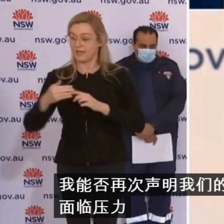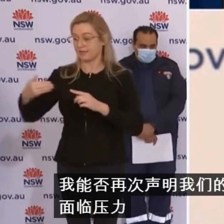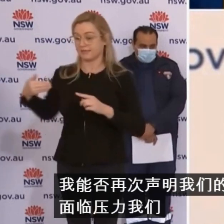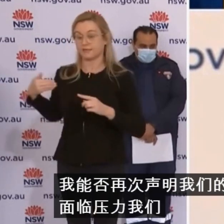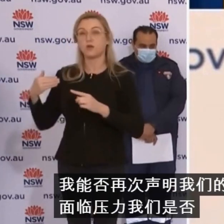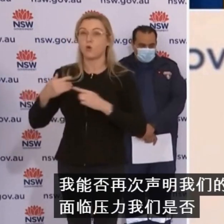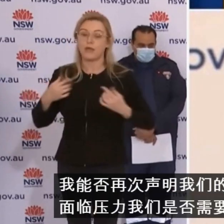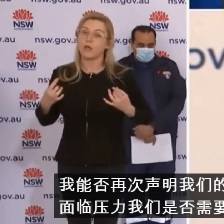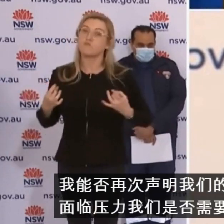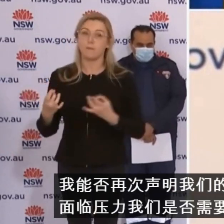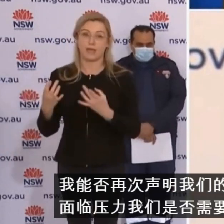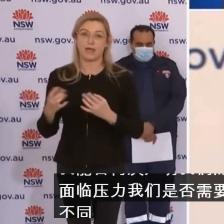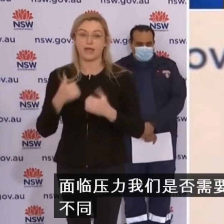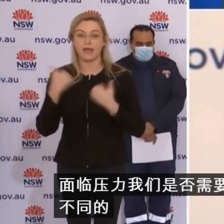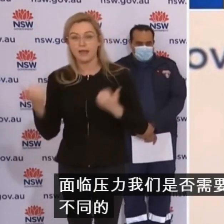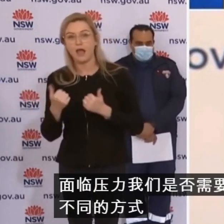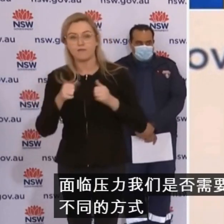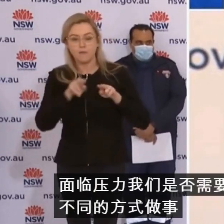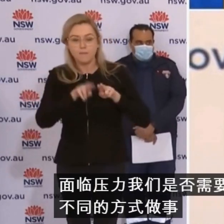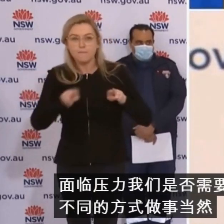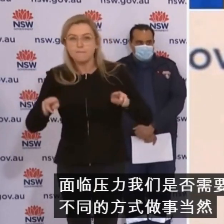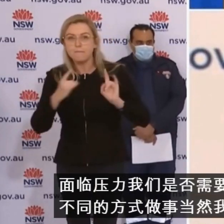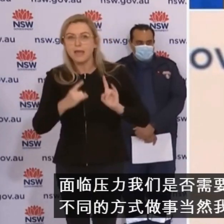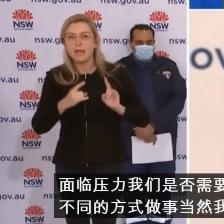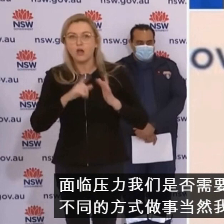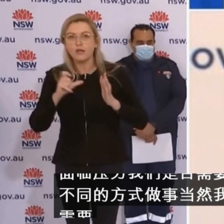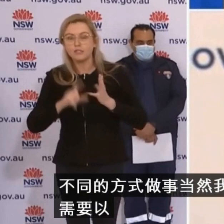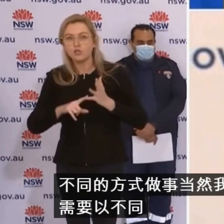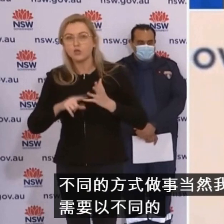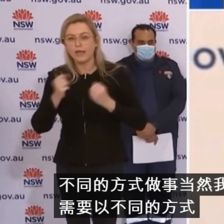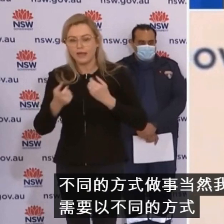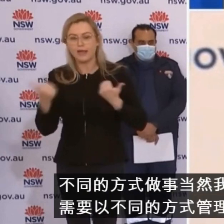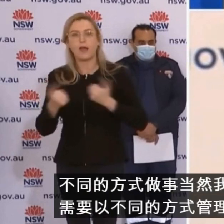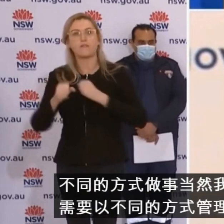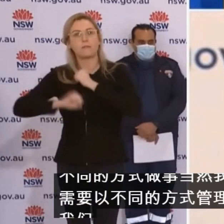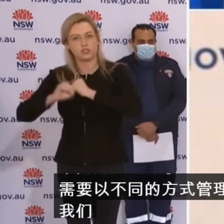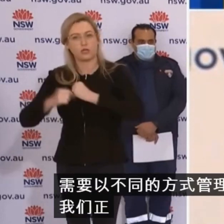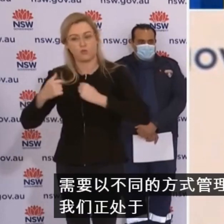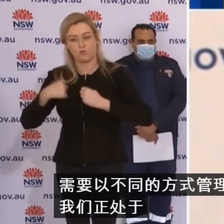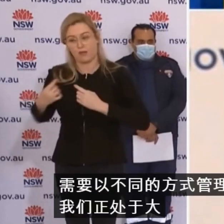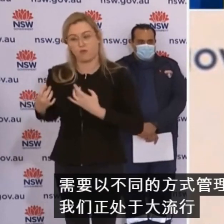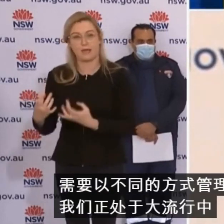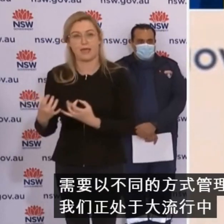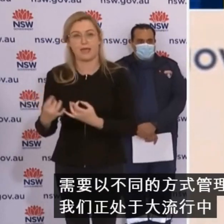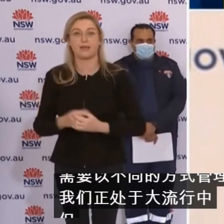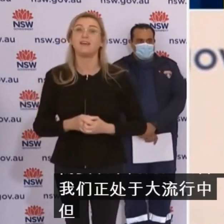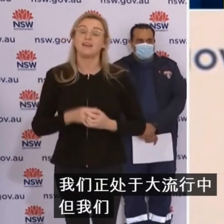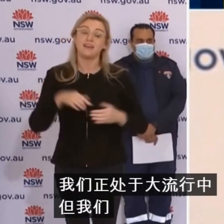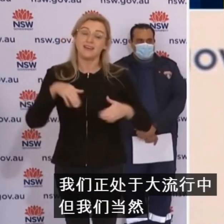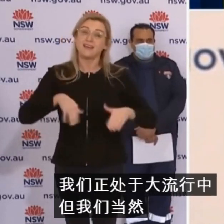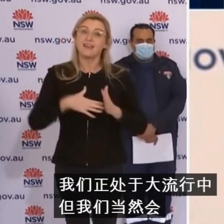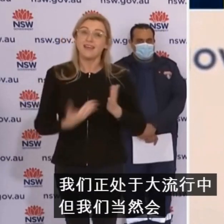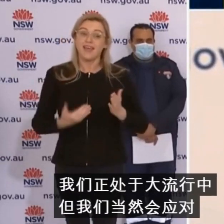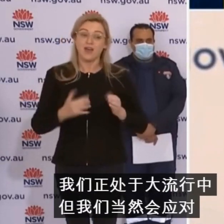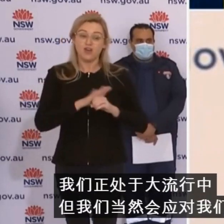under pressure. Will we need to do things differently? Of course we will. Will we need to manage things differently? We're in the middle of a pandemic, of course. But will